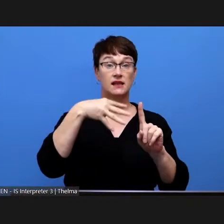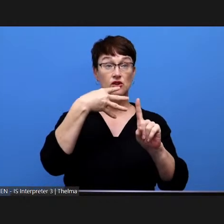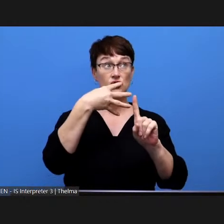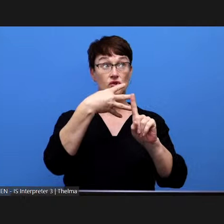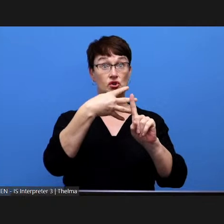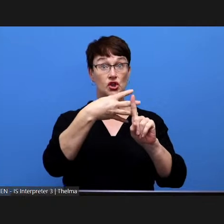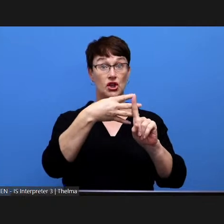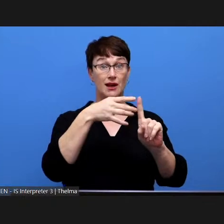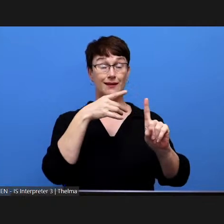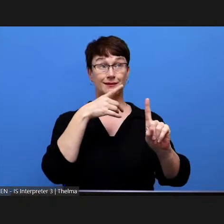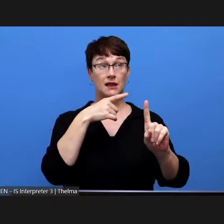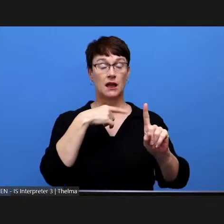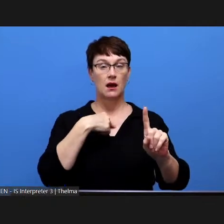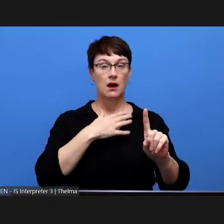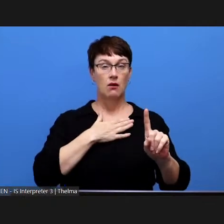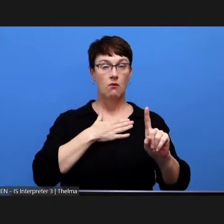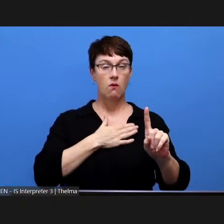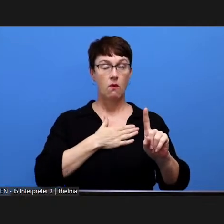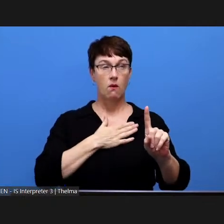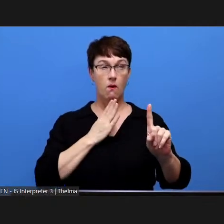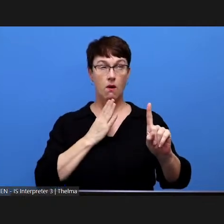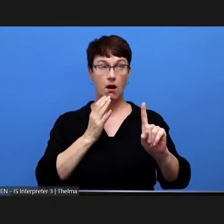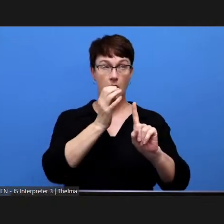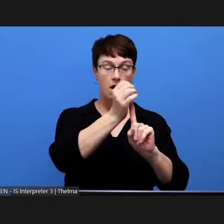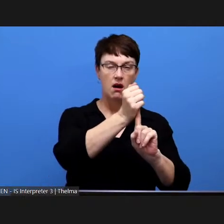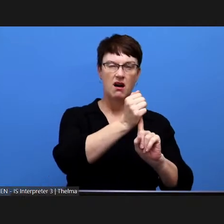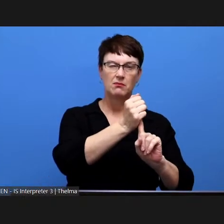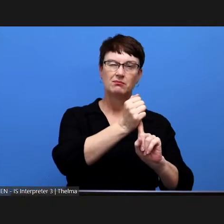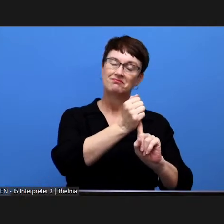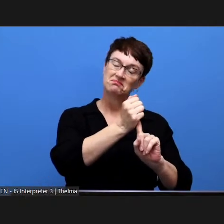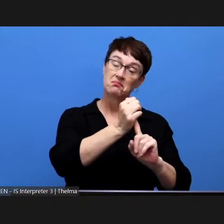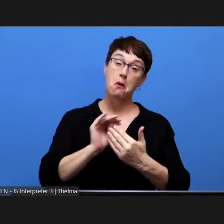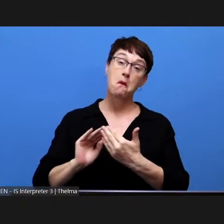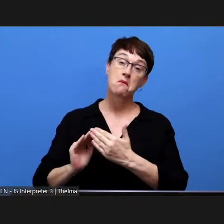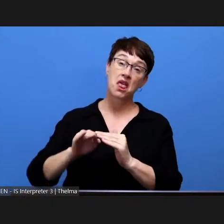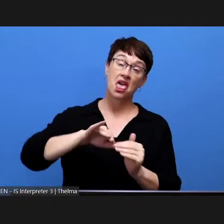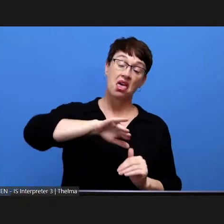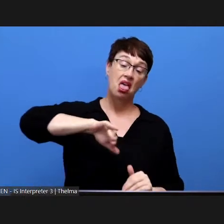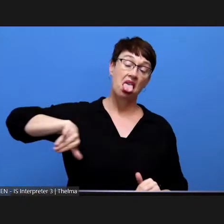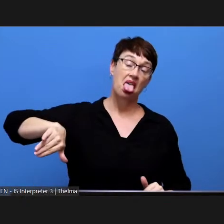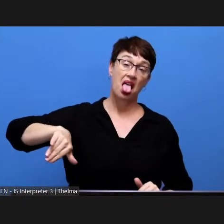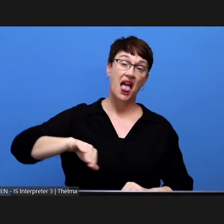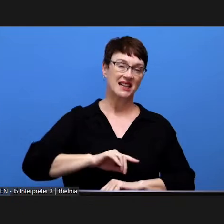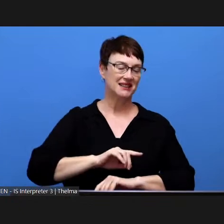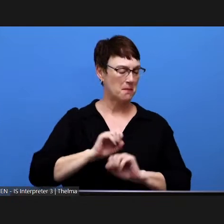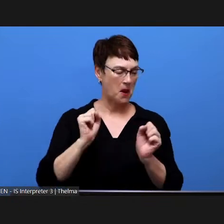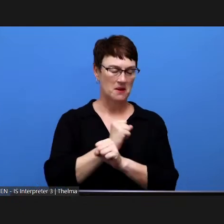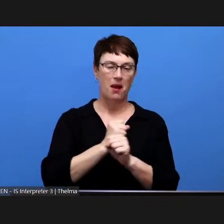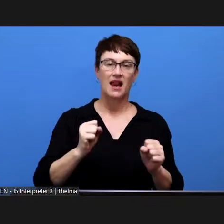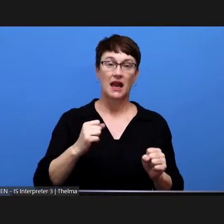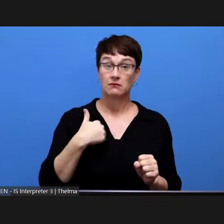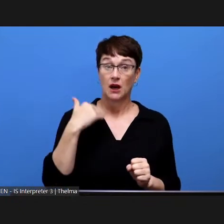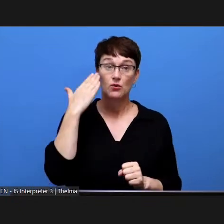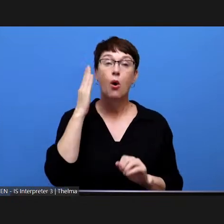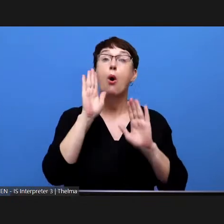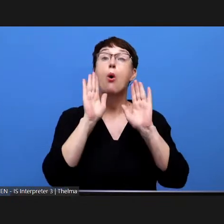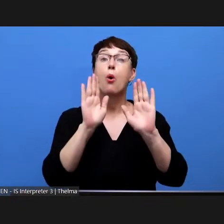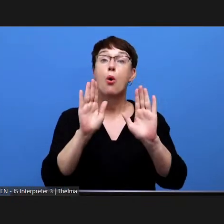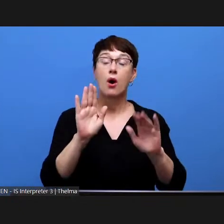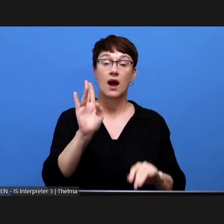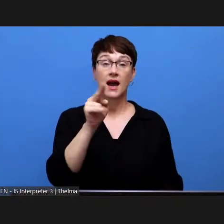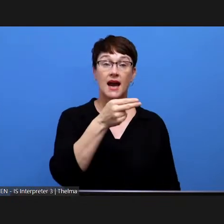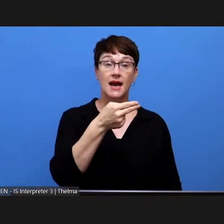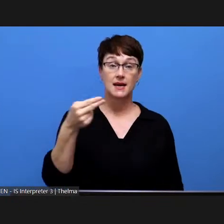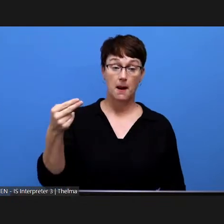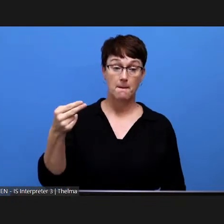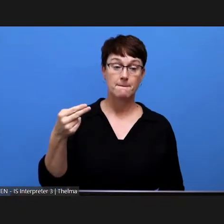local communities level. And I would just like us to also understand, by the way, my name is Tabi Jordan, ambassador for the Great